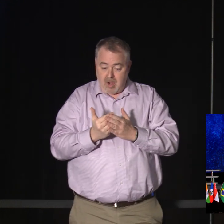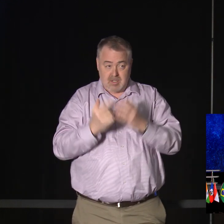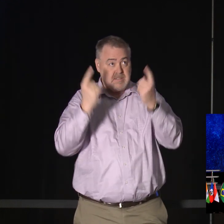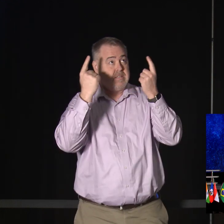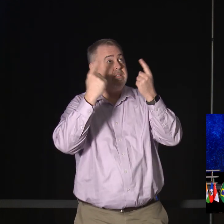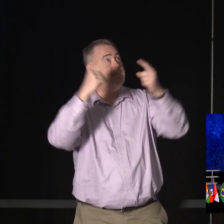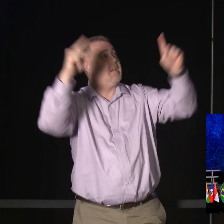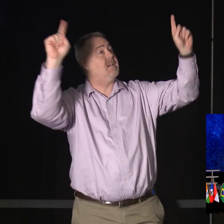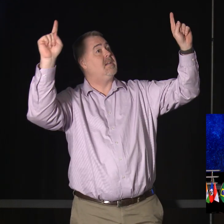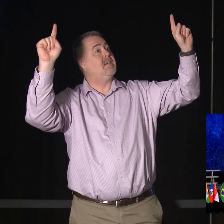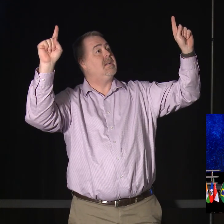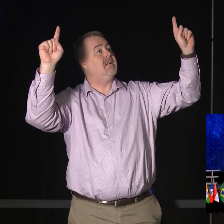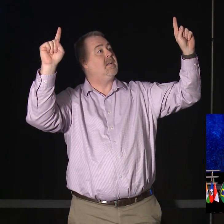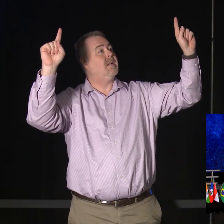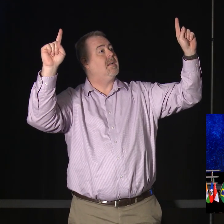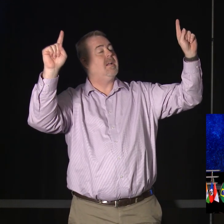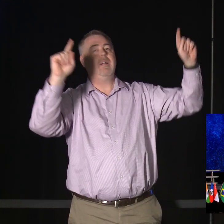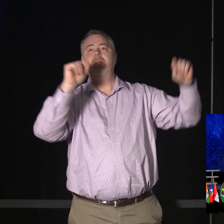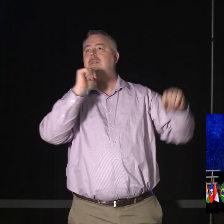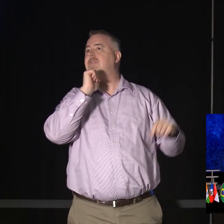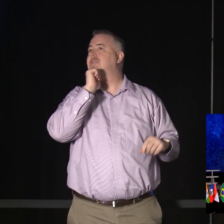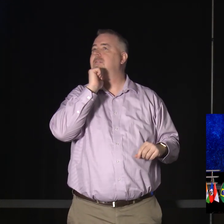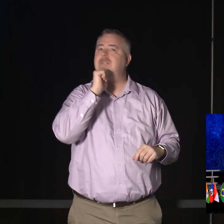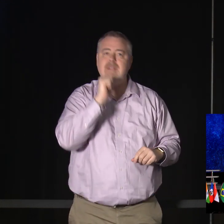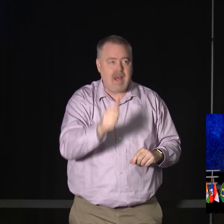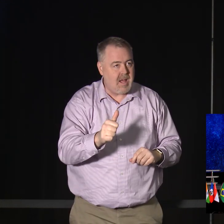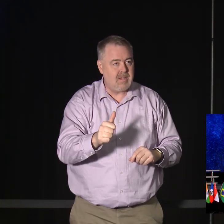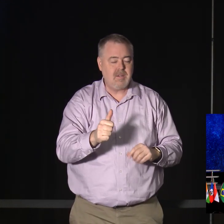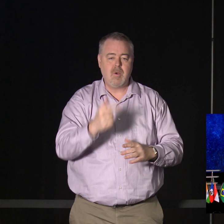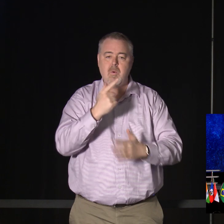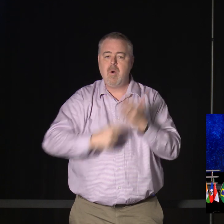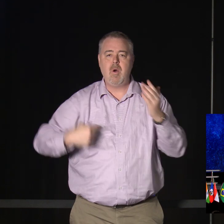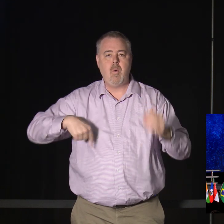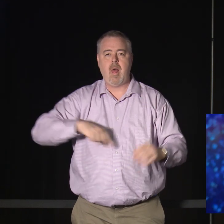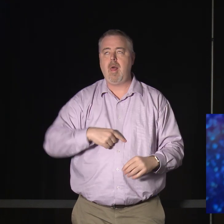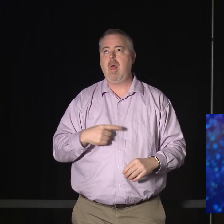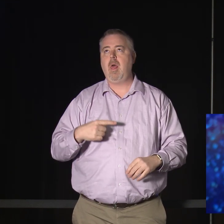not always going to be the way that we think.